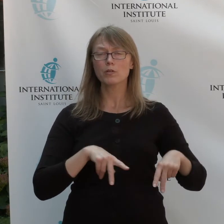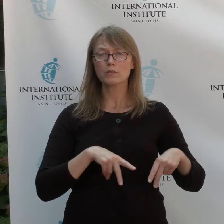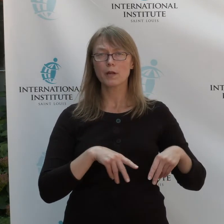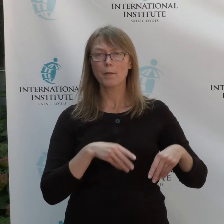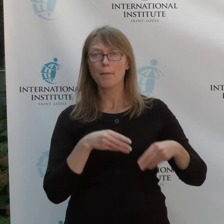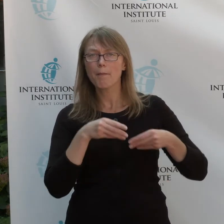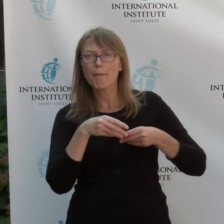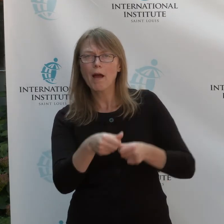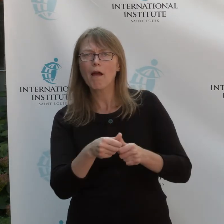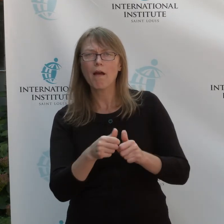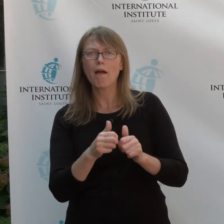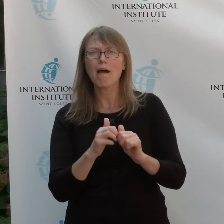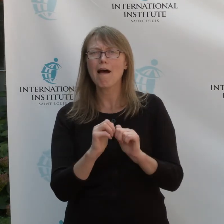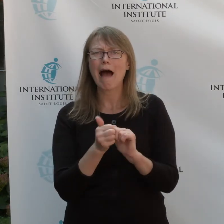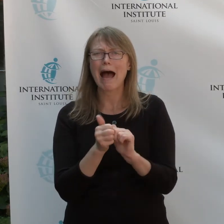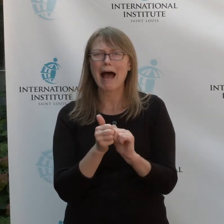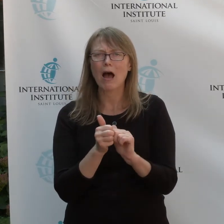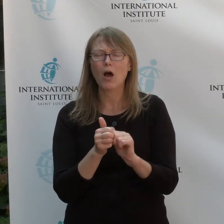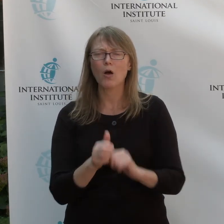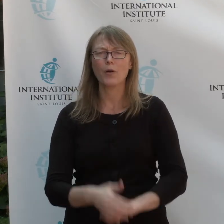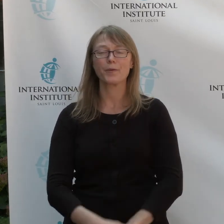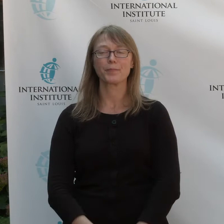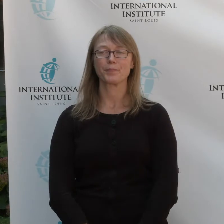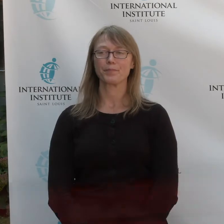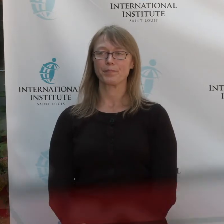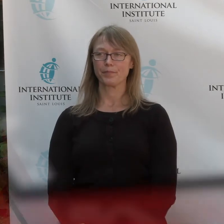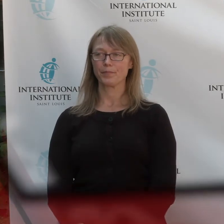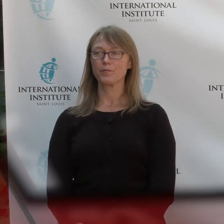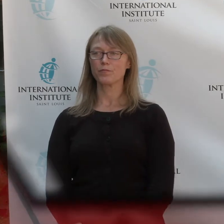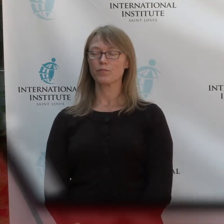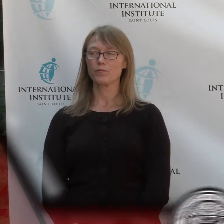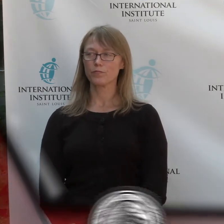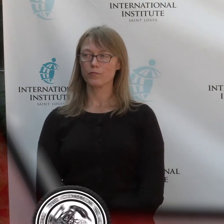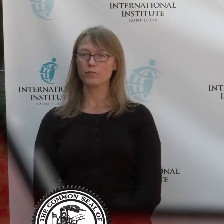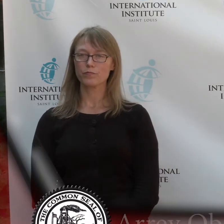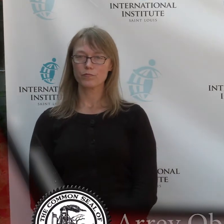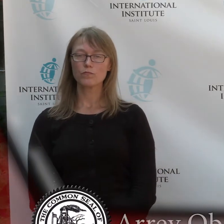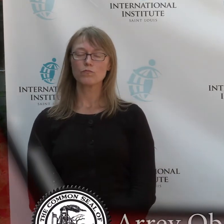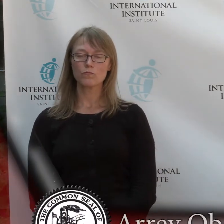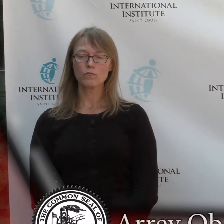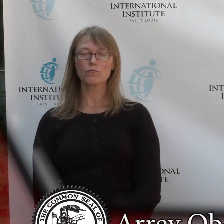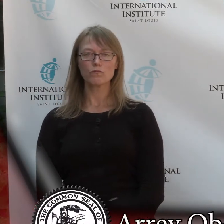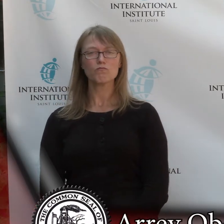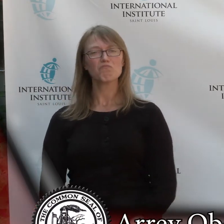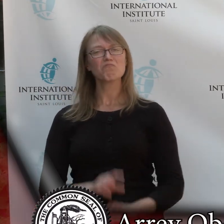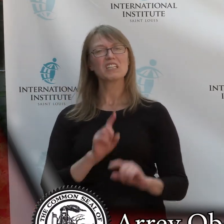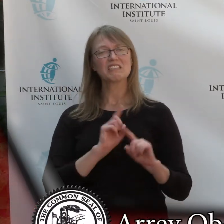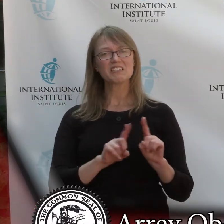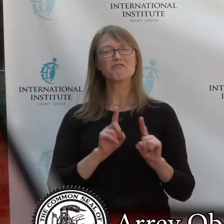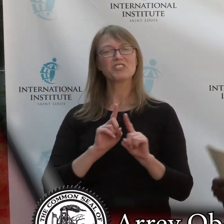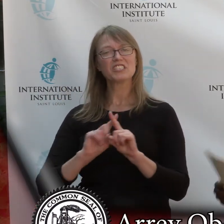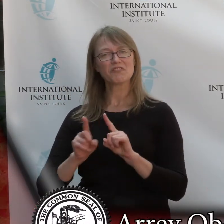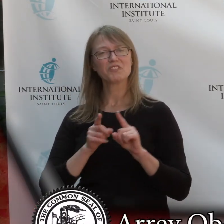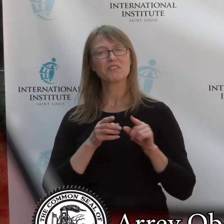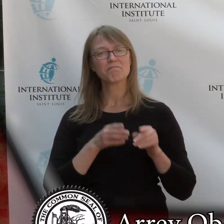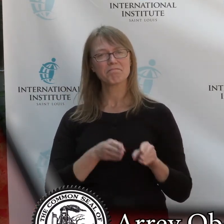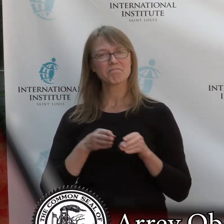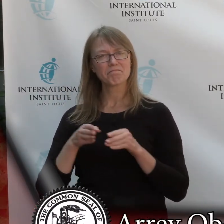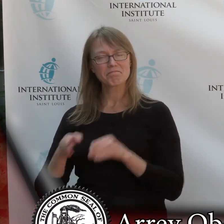put There are a few things that have been happening as we've gone along. Most of the arrivals that we've seen